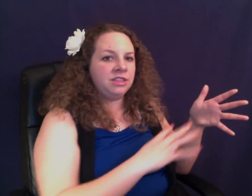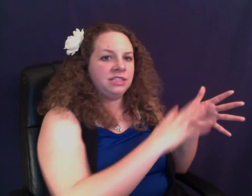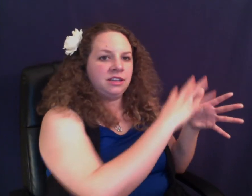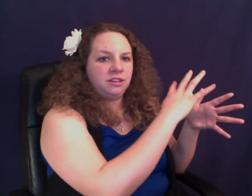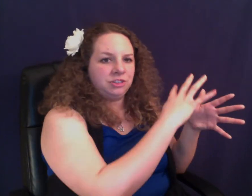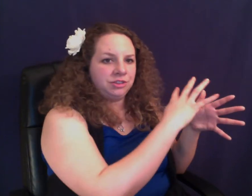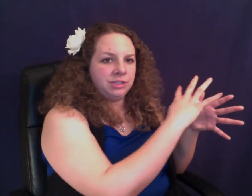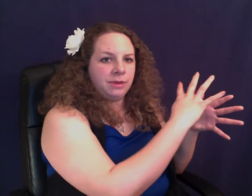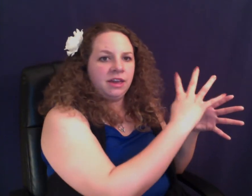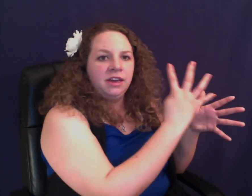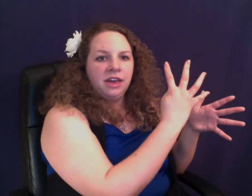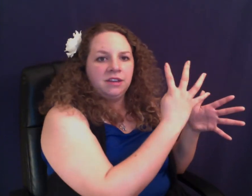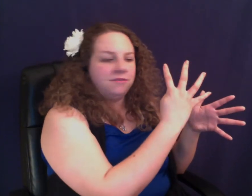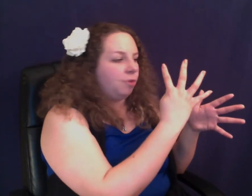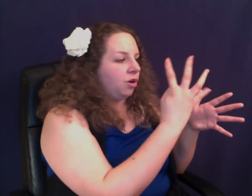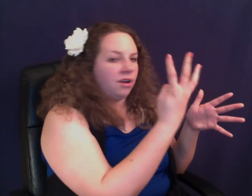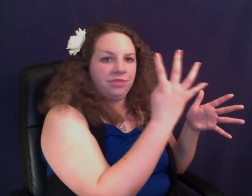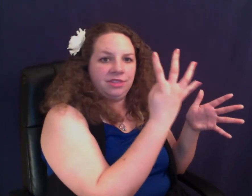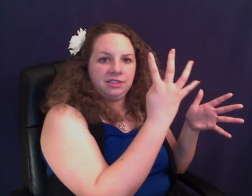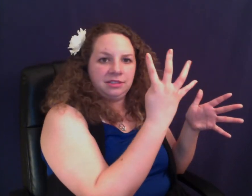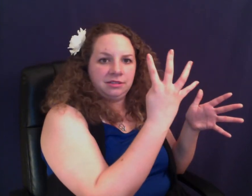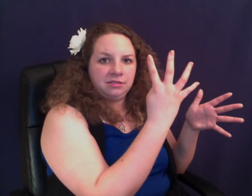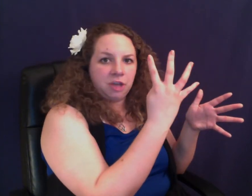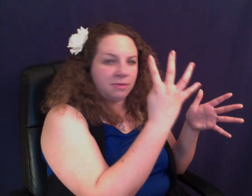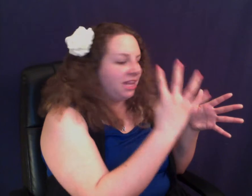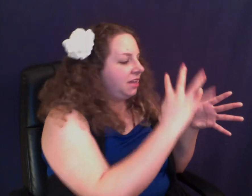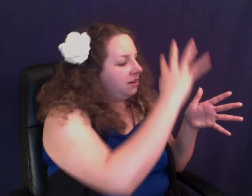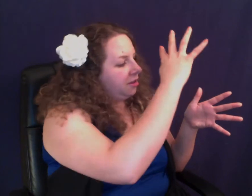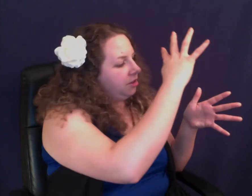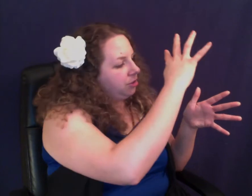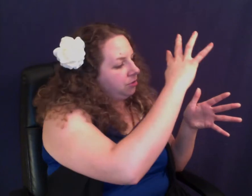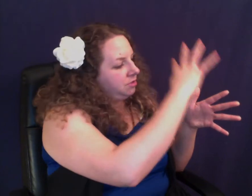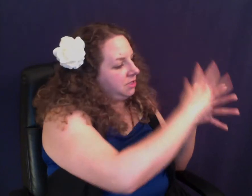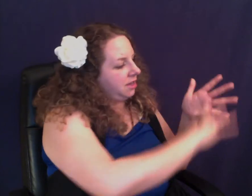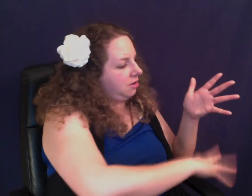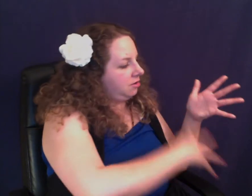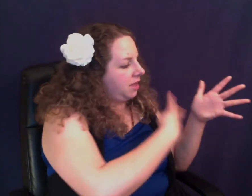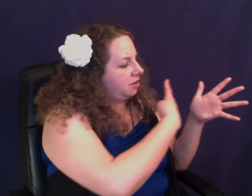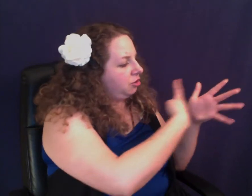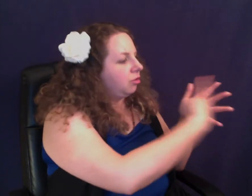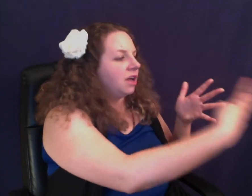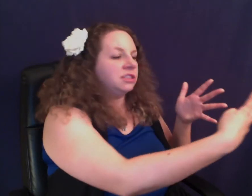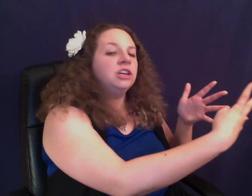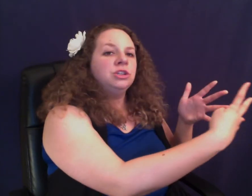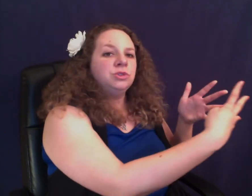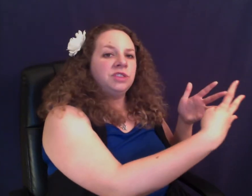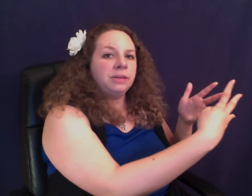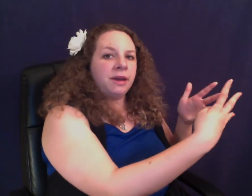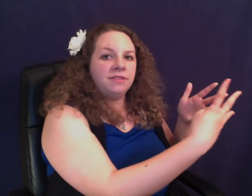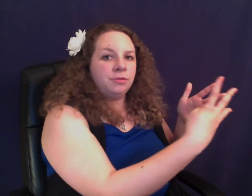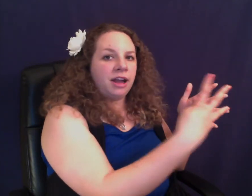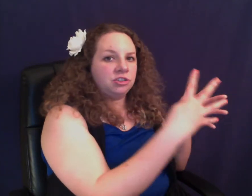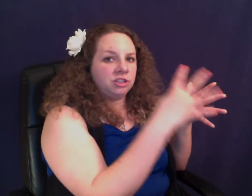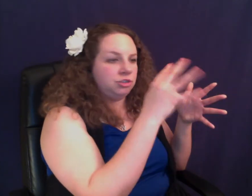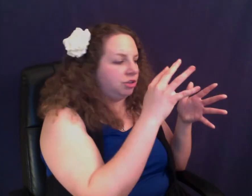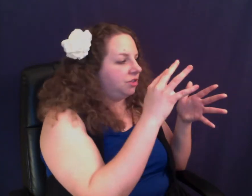this hand. I'll turn this way. And a four on this dominant hand. So down and across. So think about if you actually took this